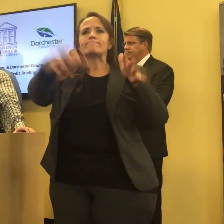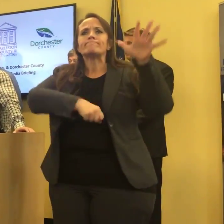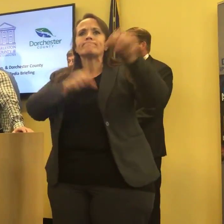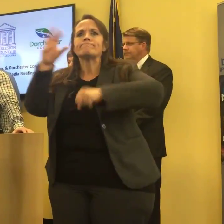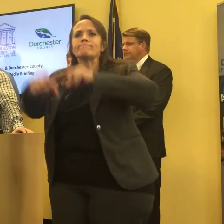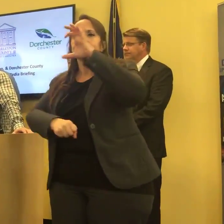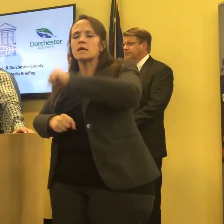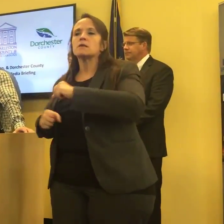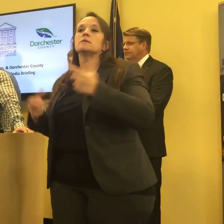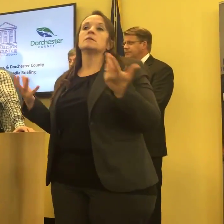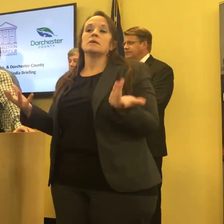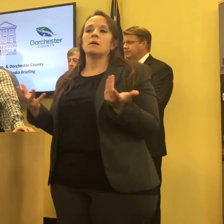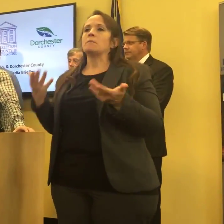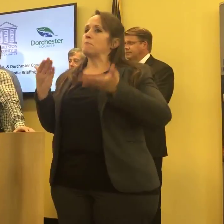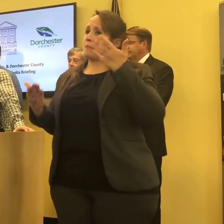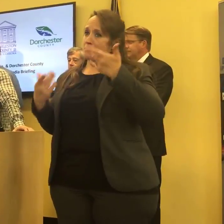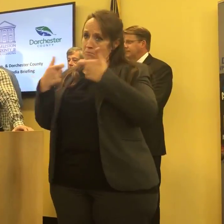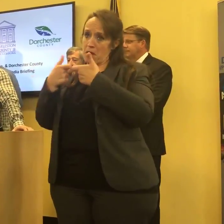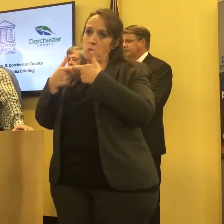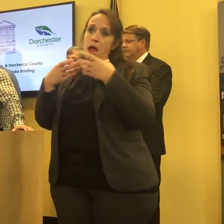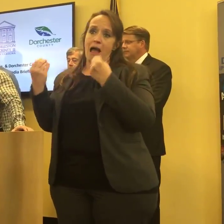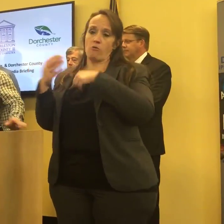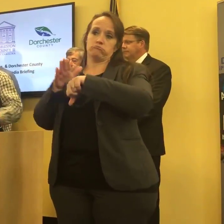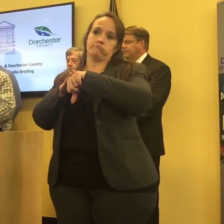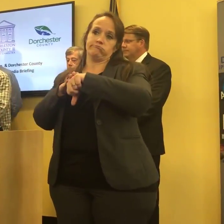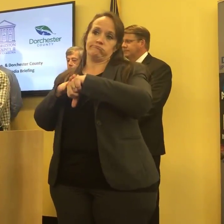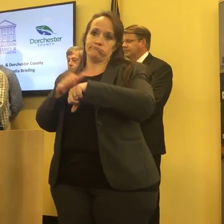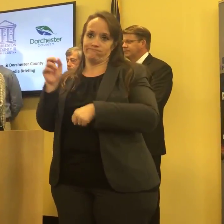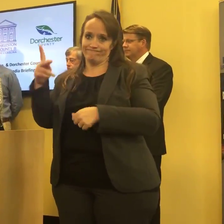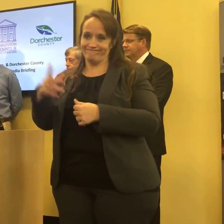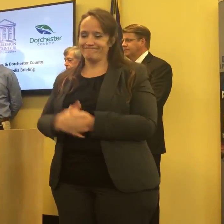possible power outages. Just be prepared for that. Thank you very much.